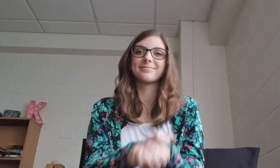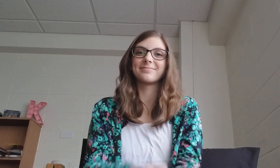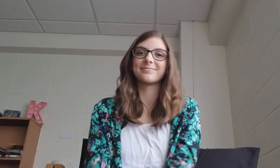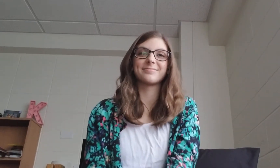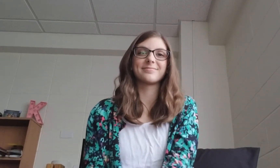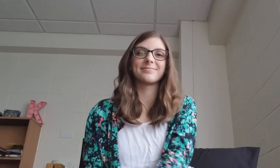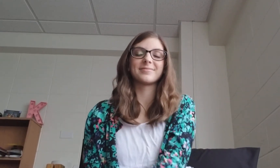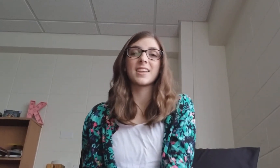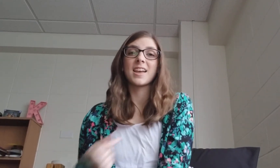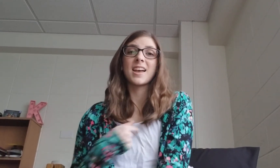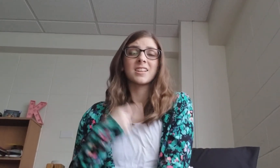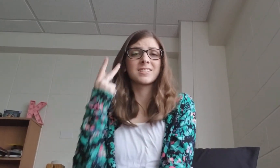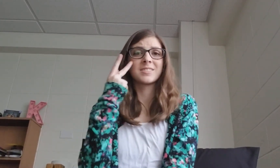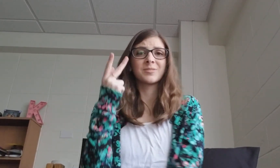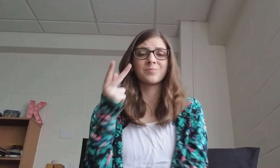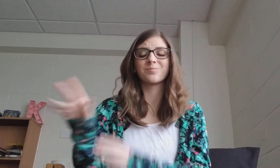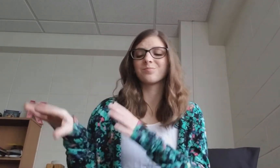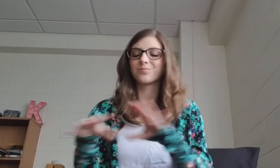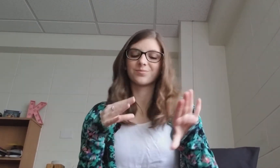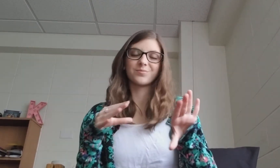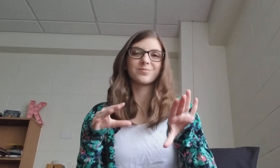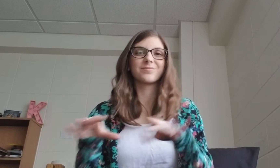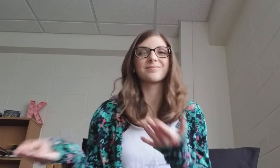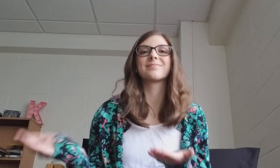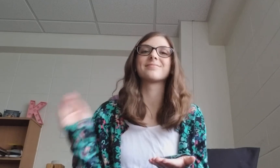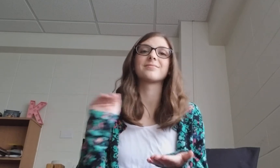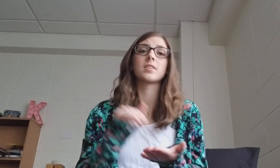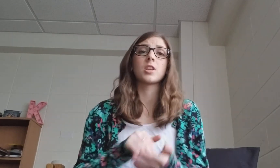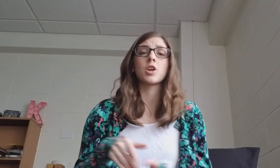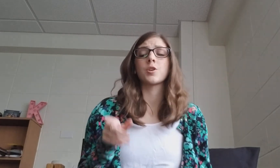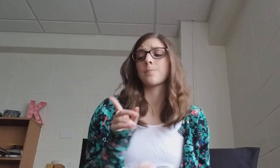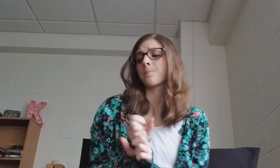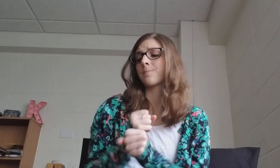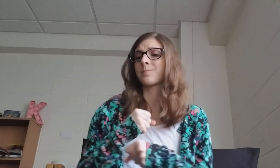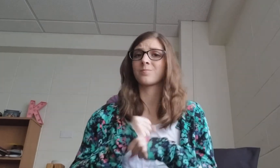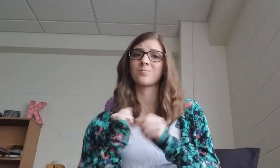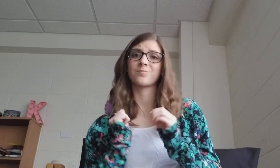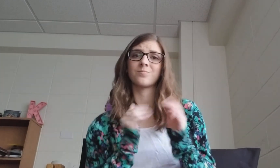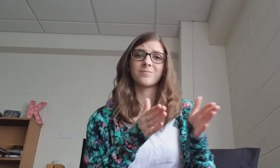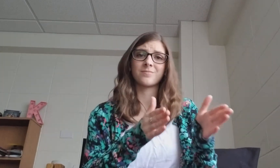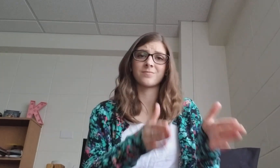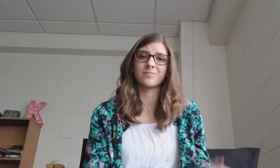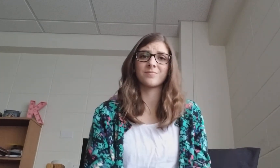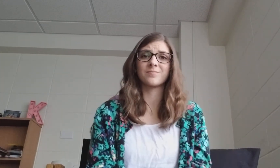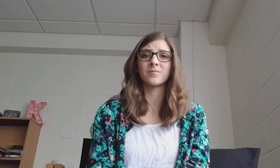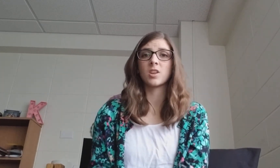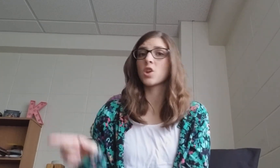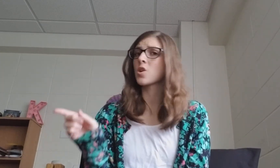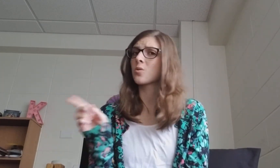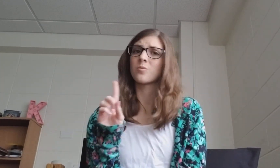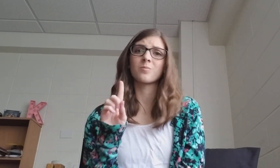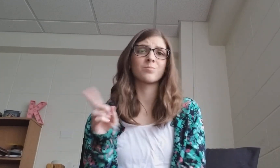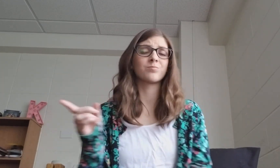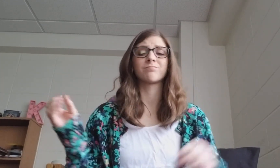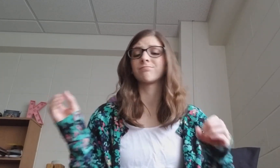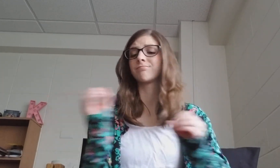I'll see you do it again You made a way Where there was